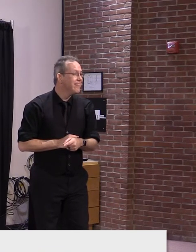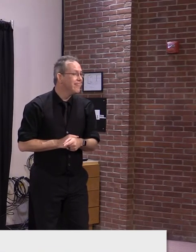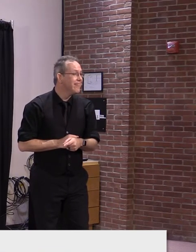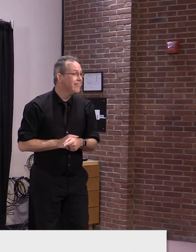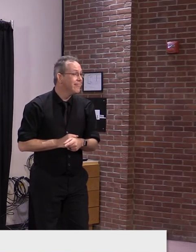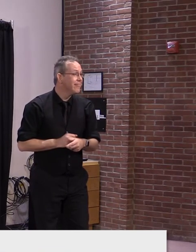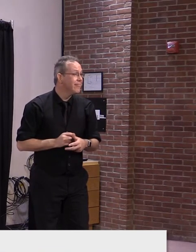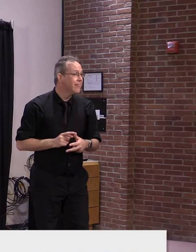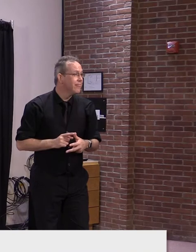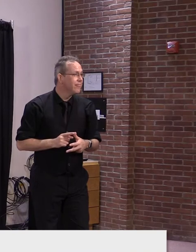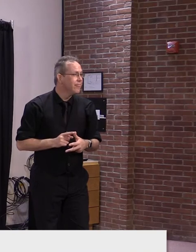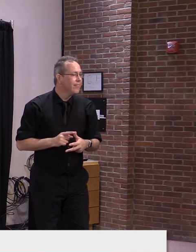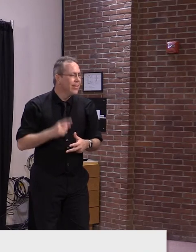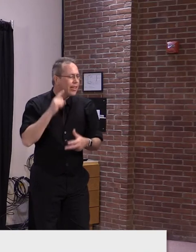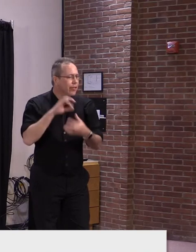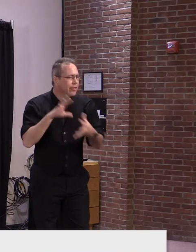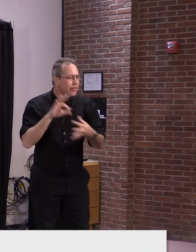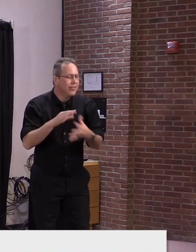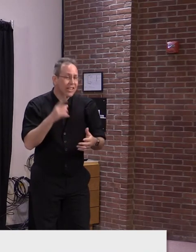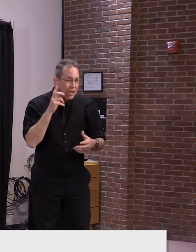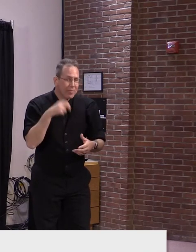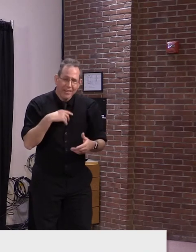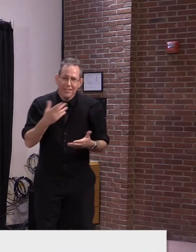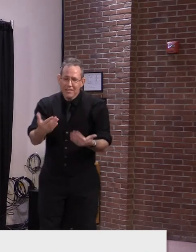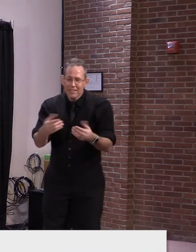Can you hear me? We can.